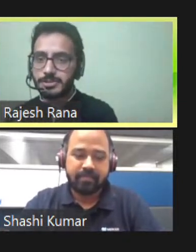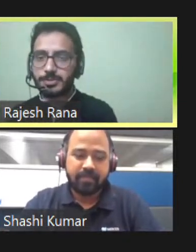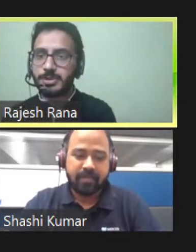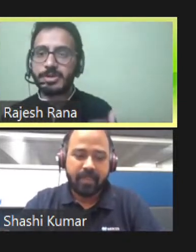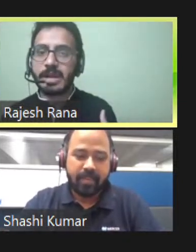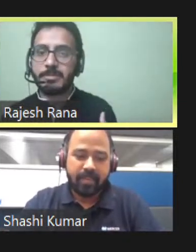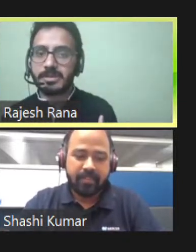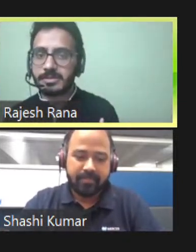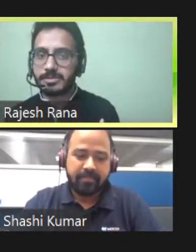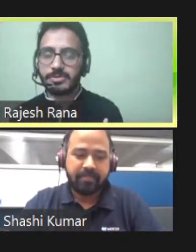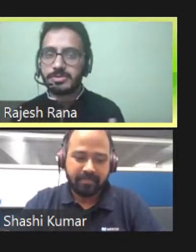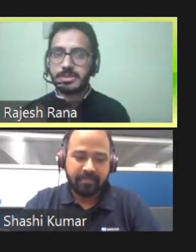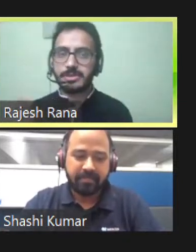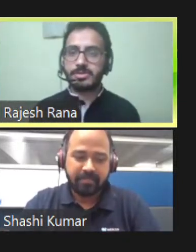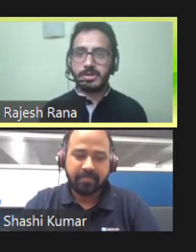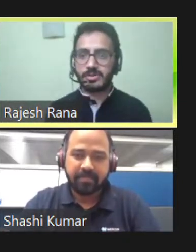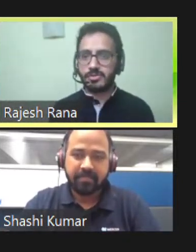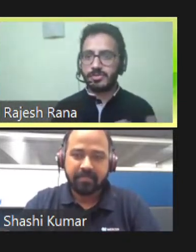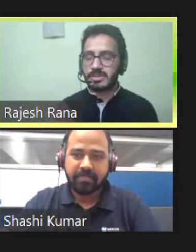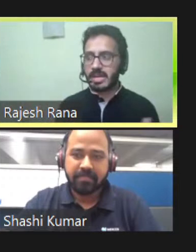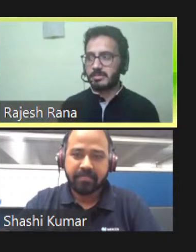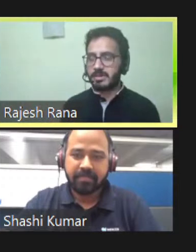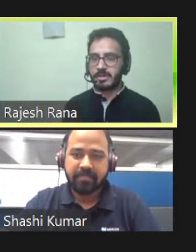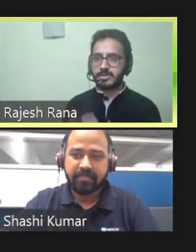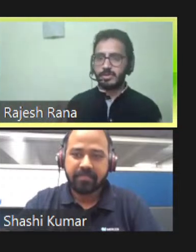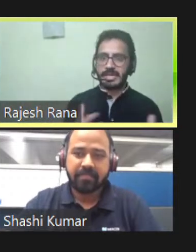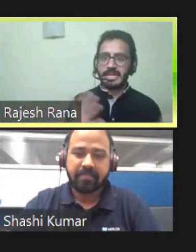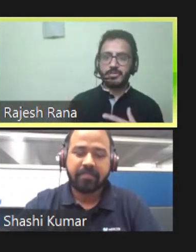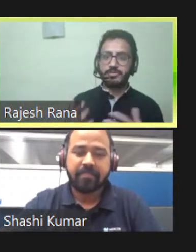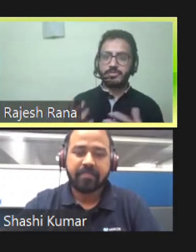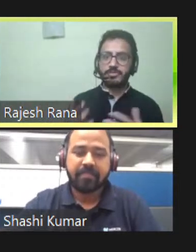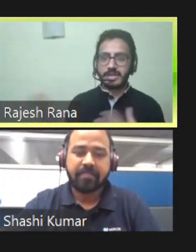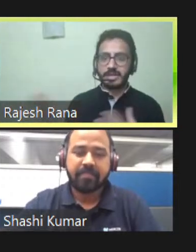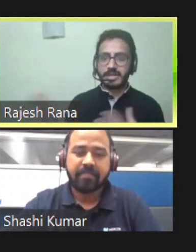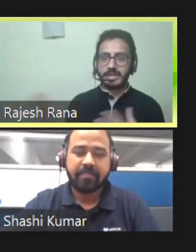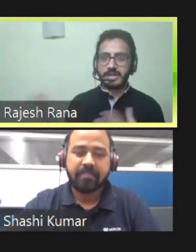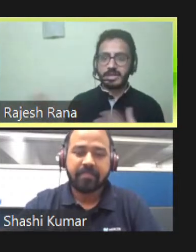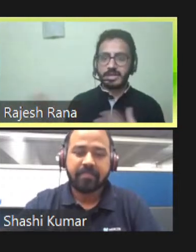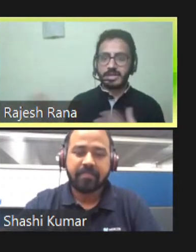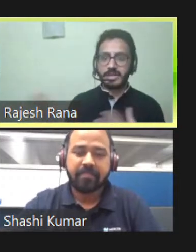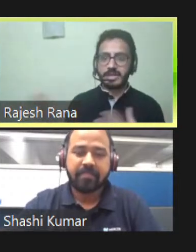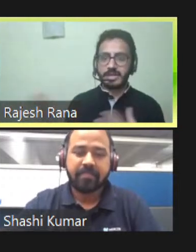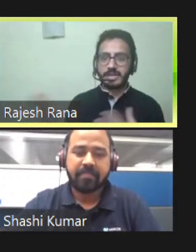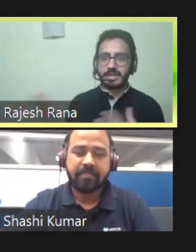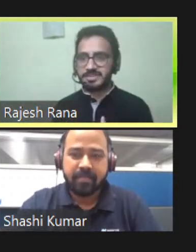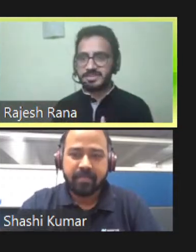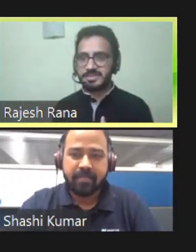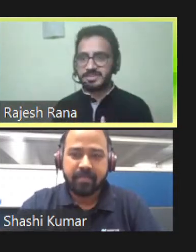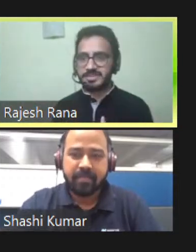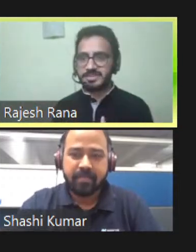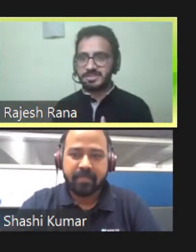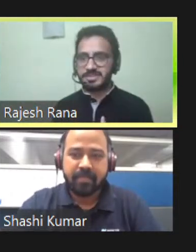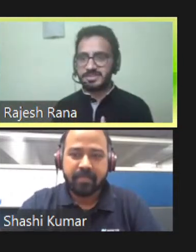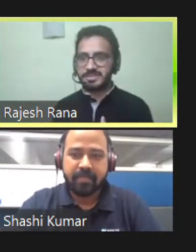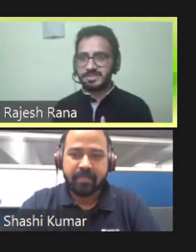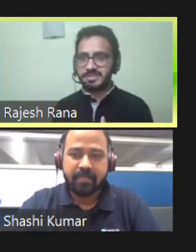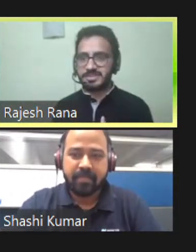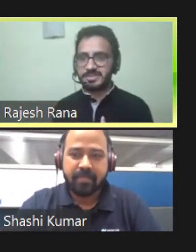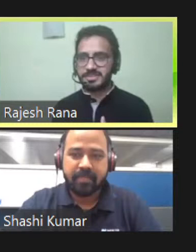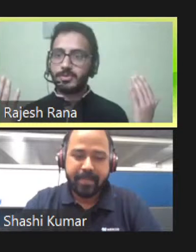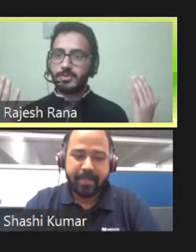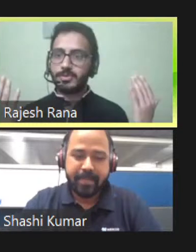there should be no grammar. You don't need to go for grammar or do any kind of rough clarification. It's